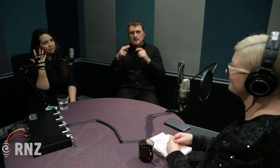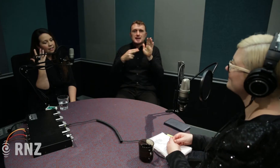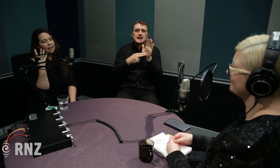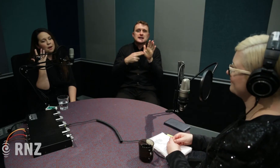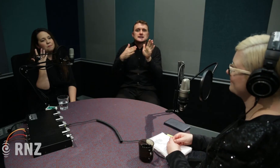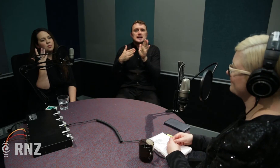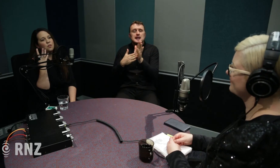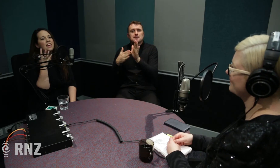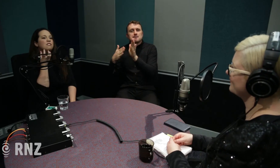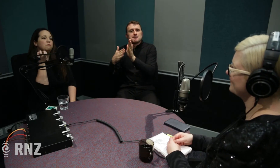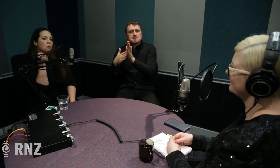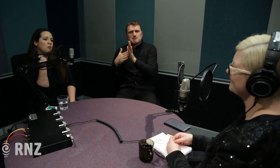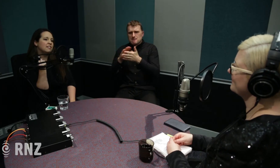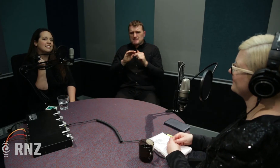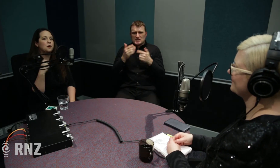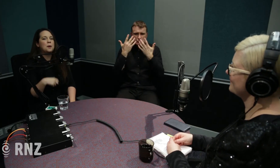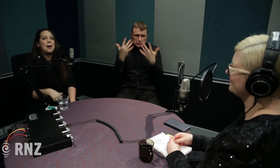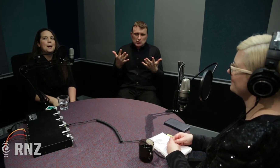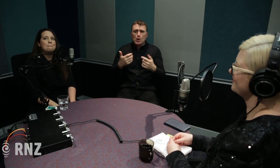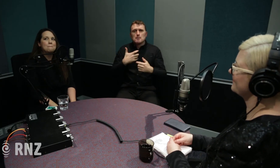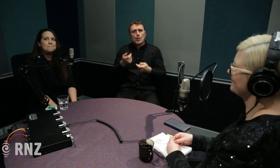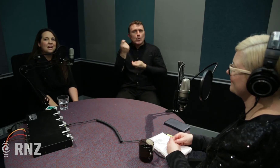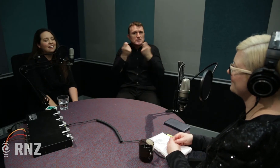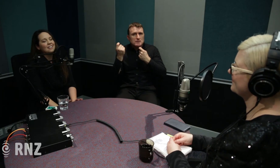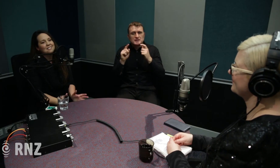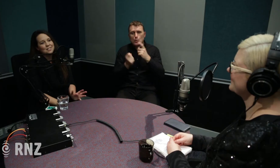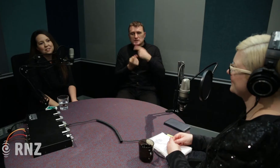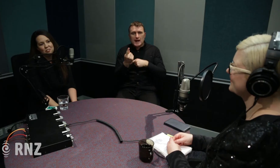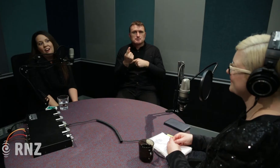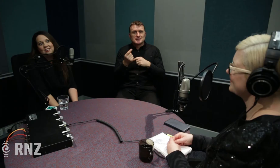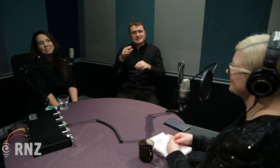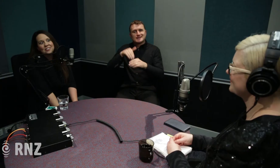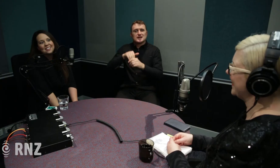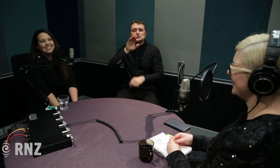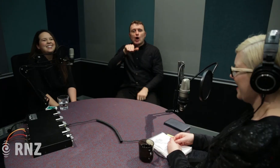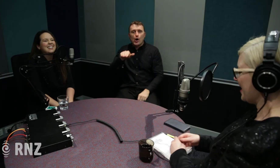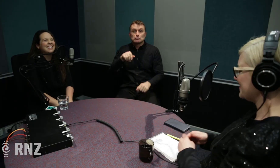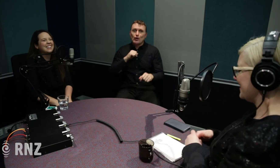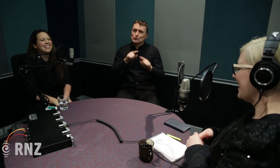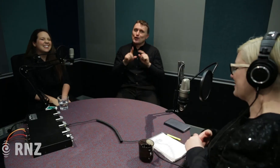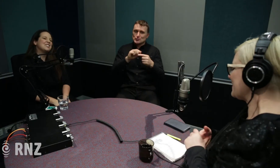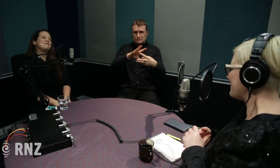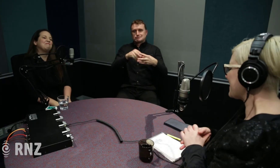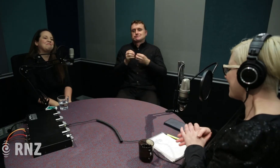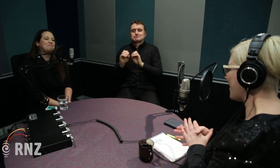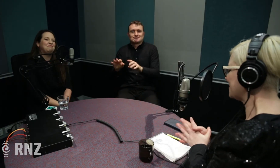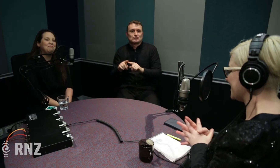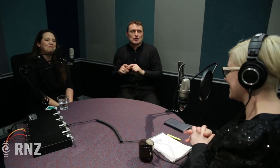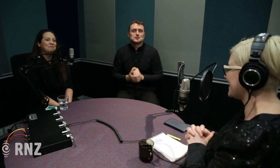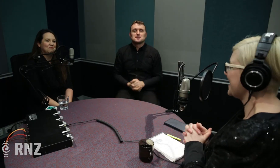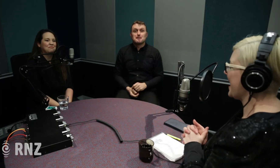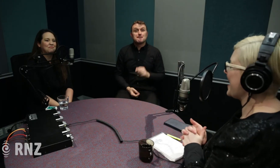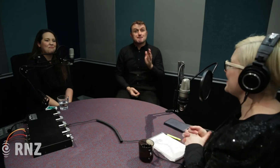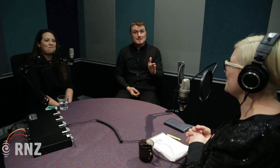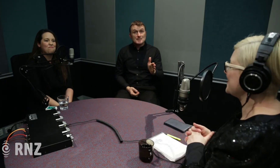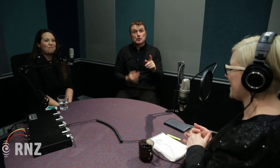markers, so they give more. So yeah, that's what I try and do. I'm speaking with Kelly